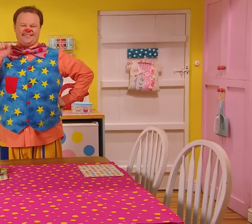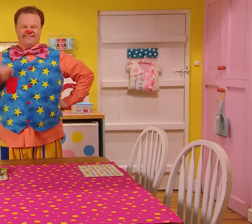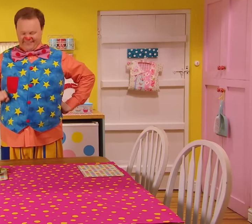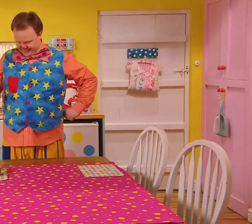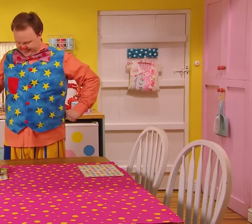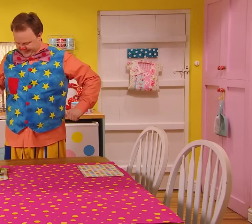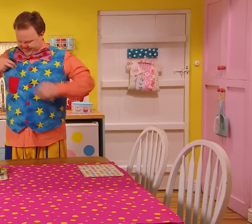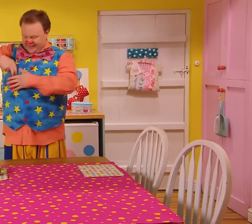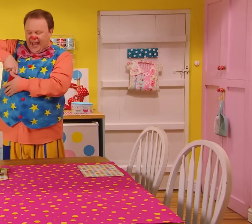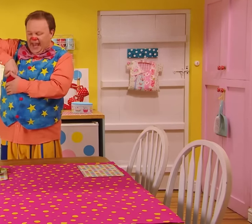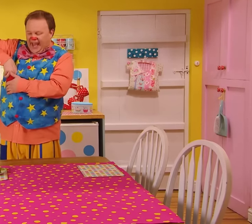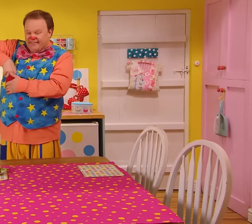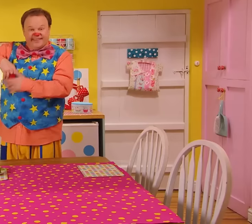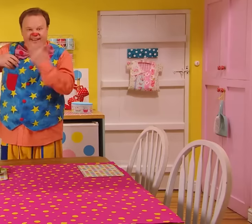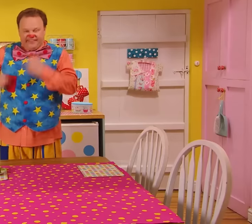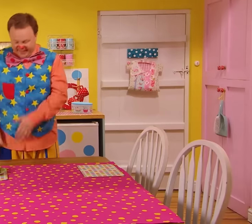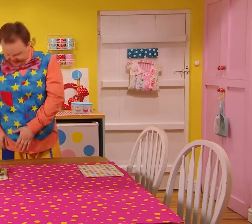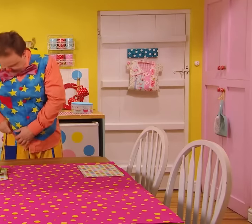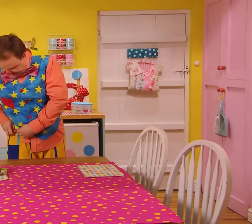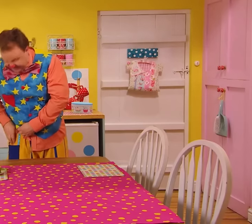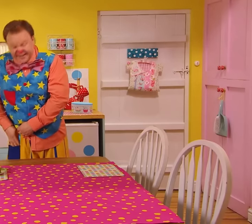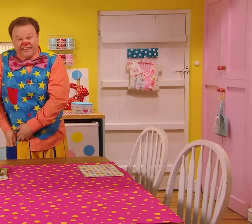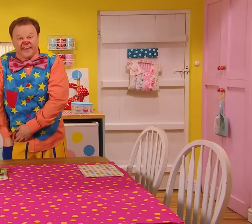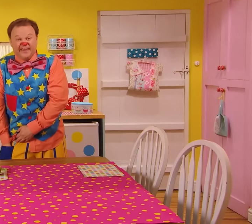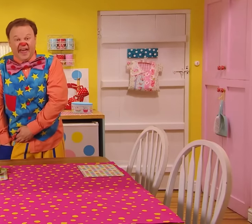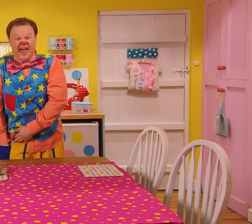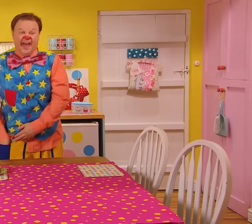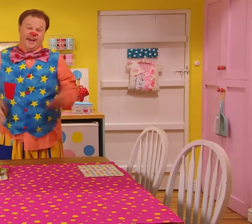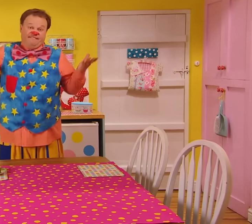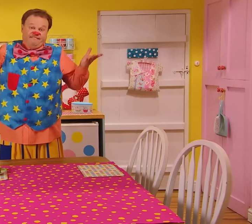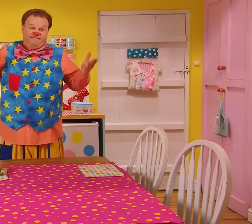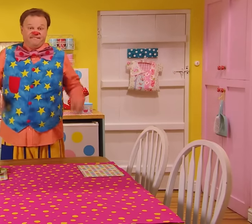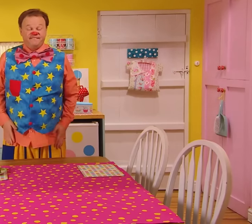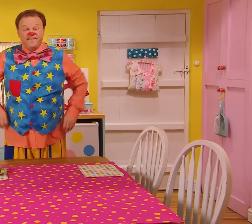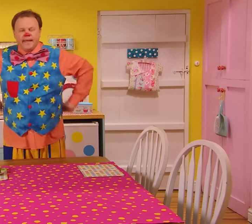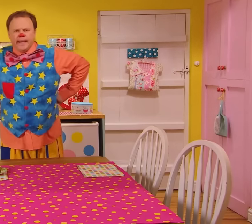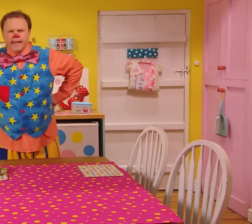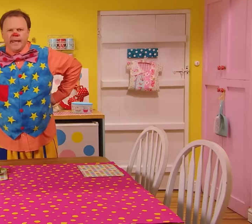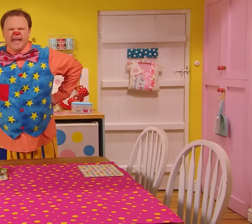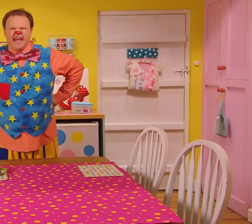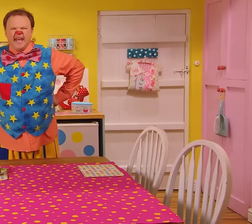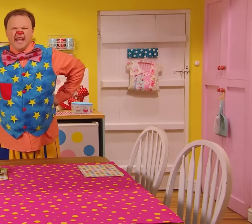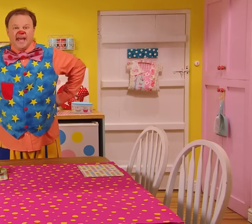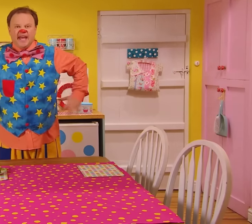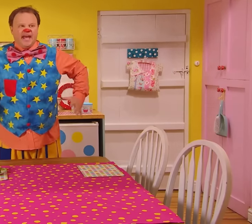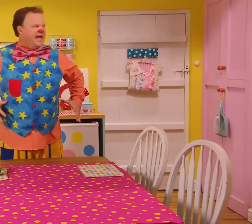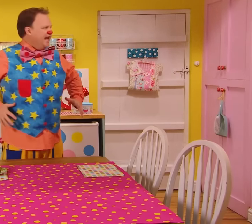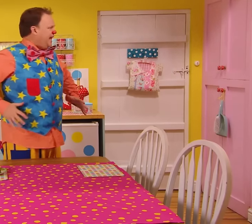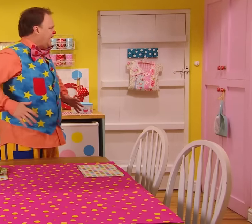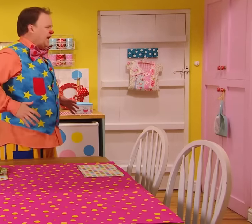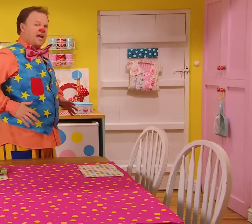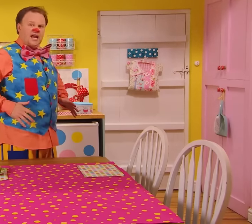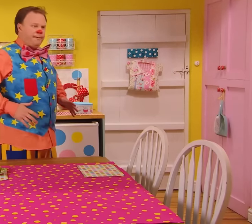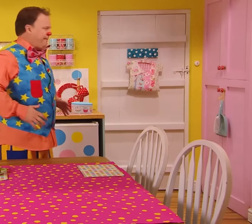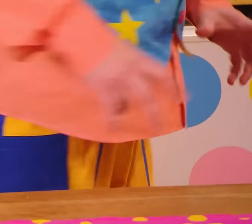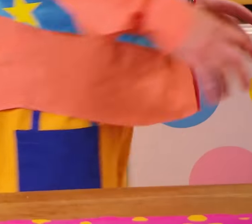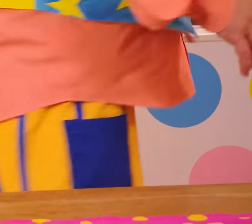Yes, of course. There's nothing in there and nothing in there. How about your back pocket, Mr. Tumble? My